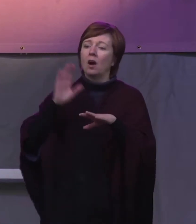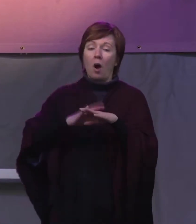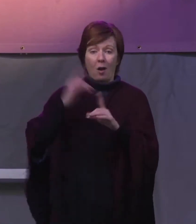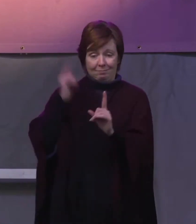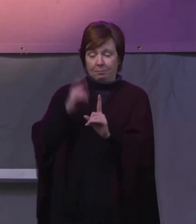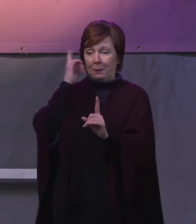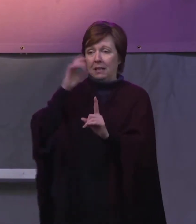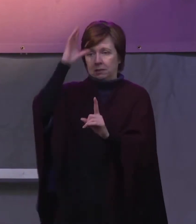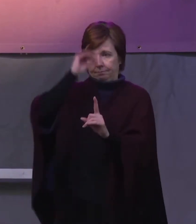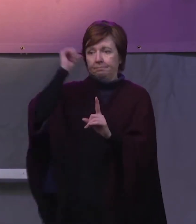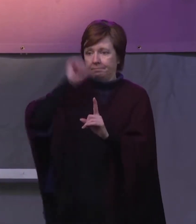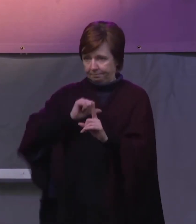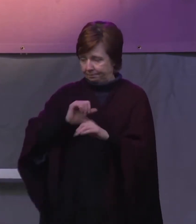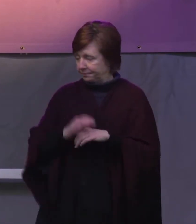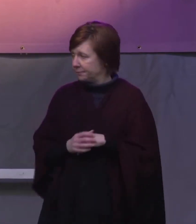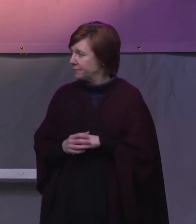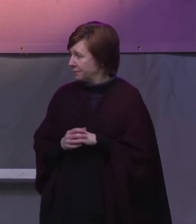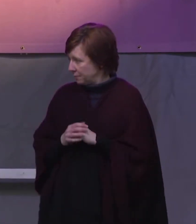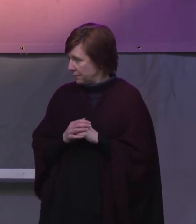sex.